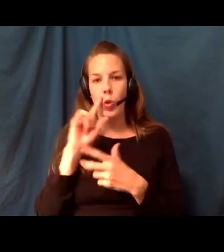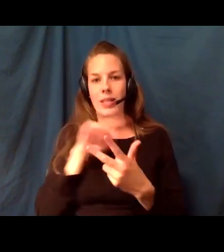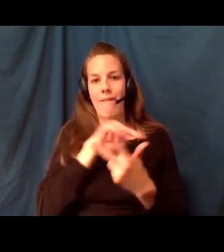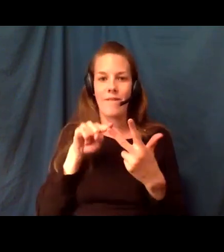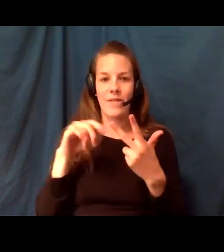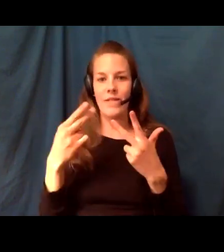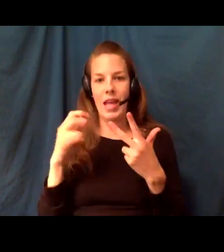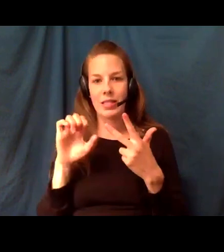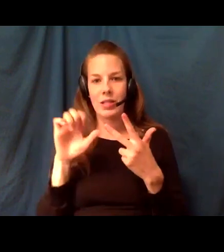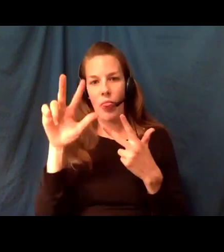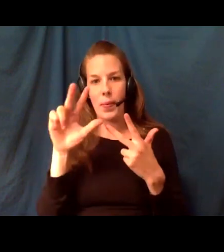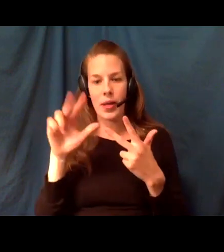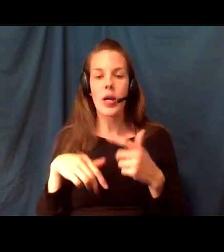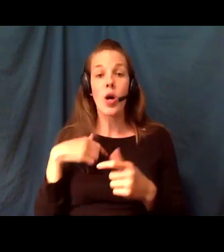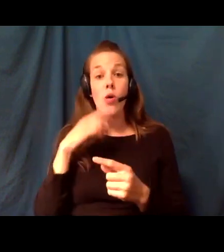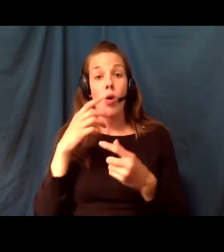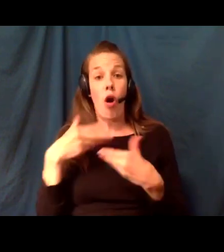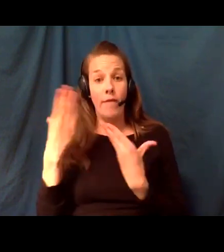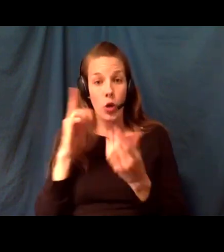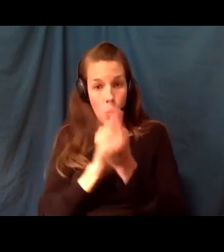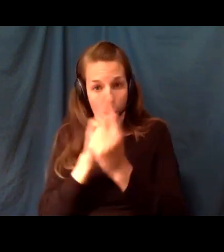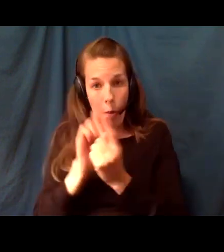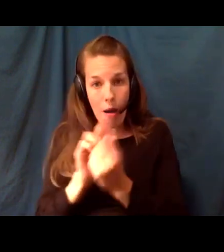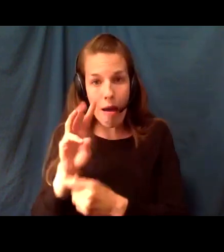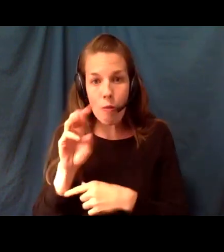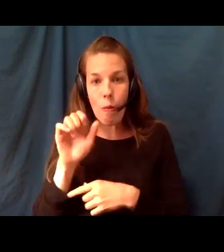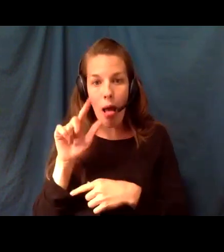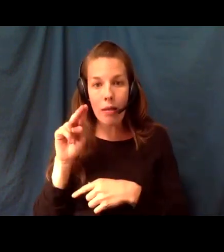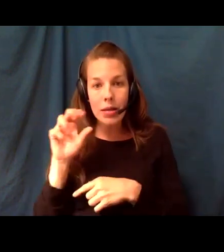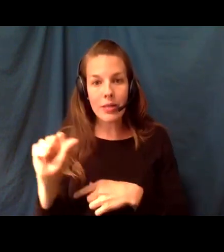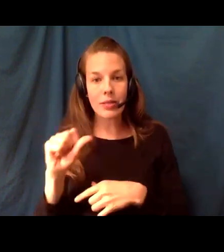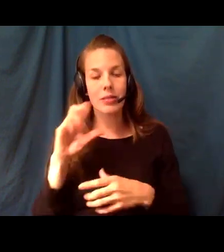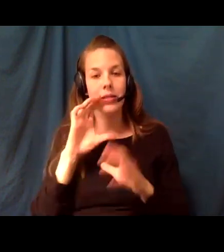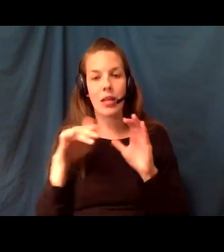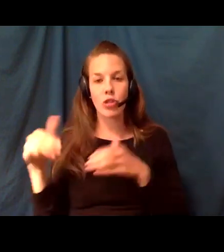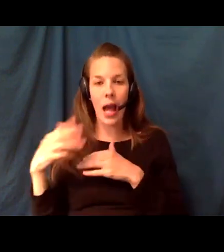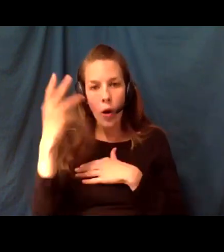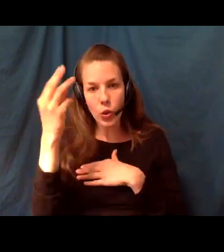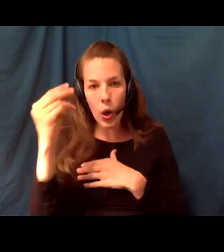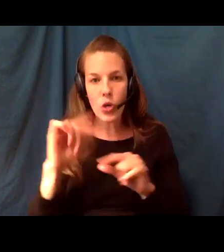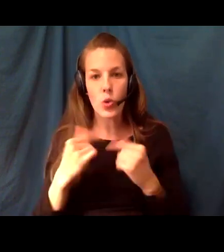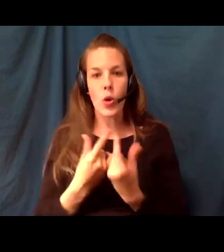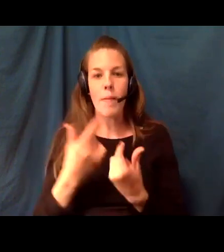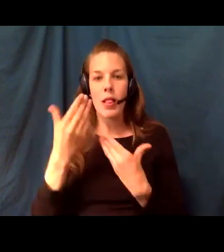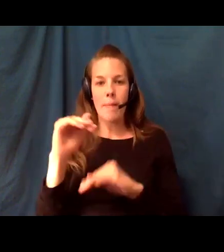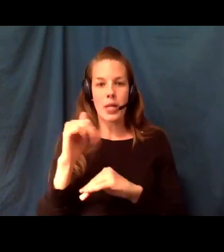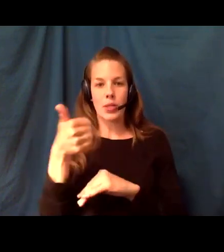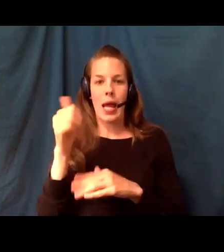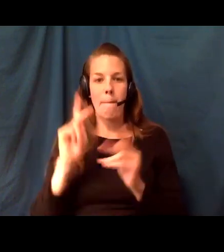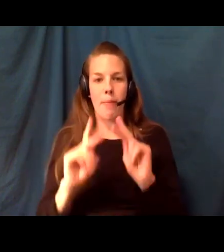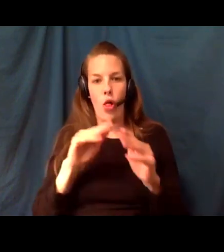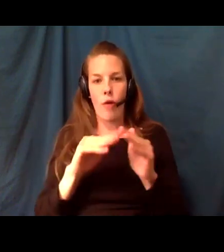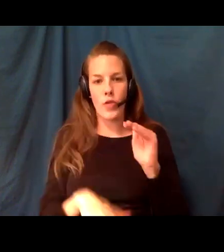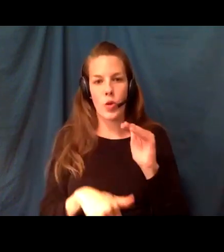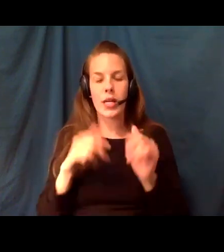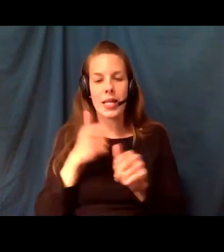are able to offer one-on-one wellness sessions, outdoor group exercise classes, which are limited to 10 people or fewer in each